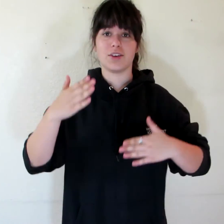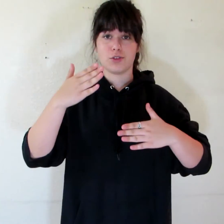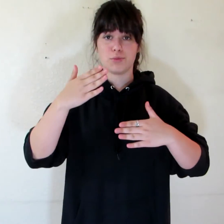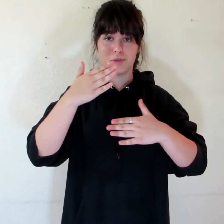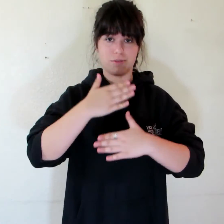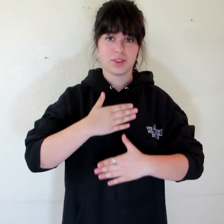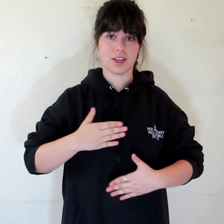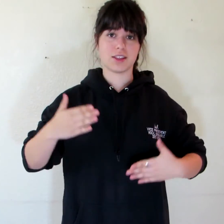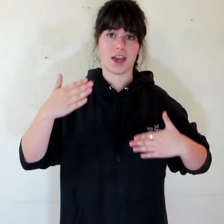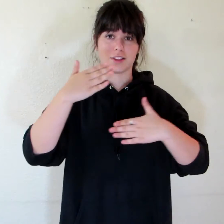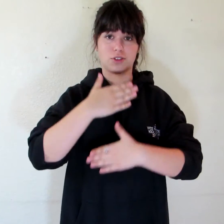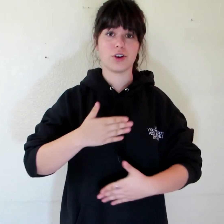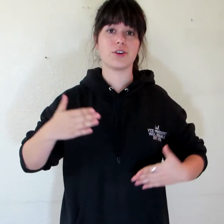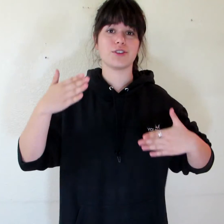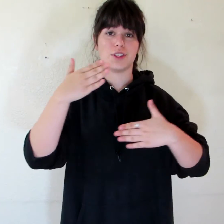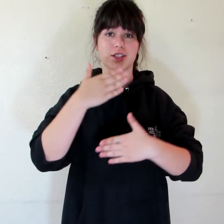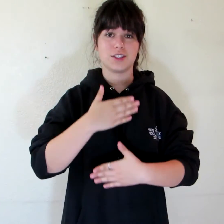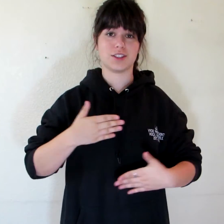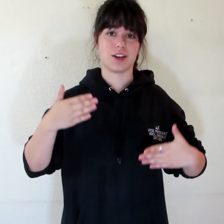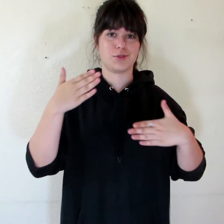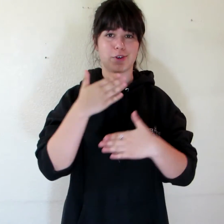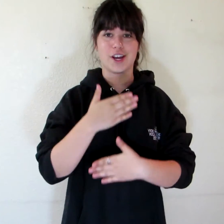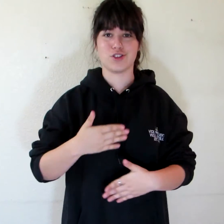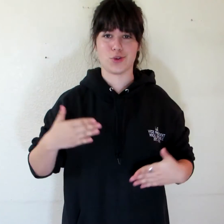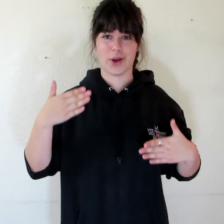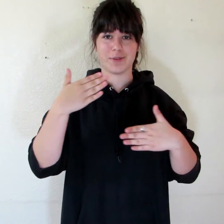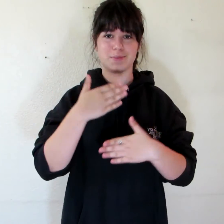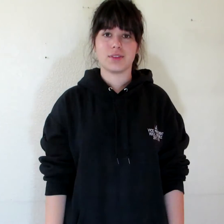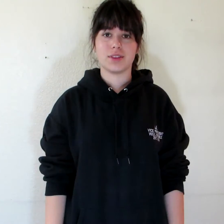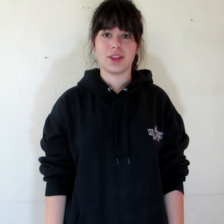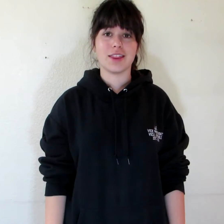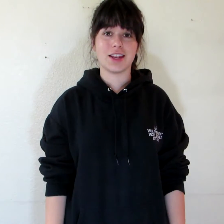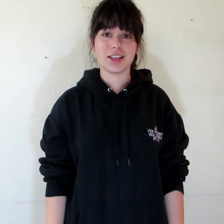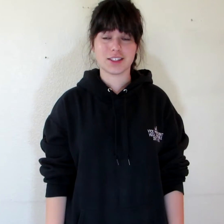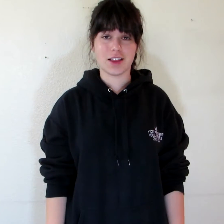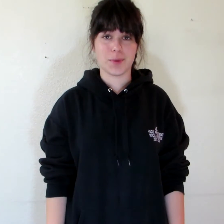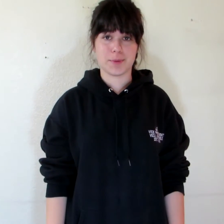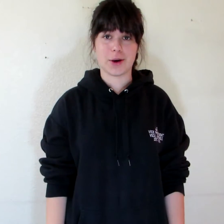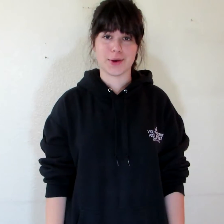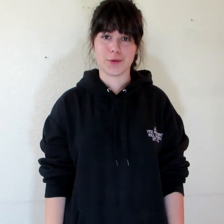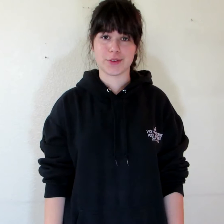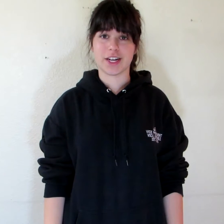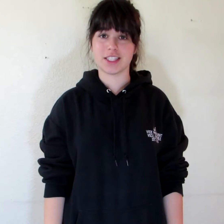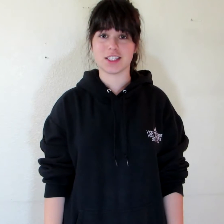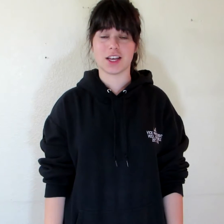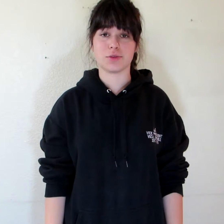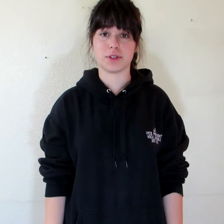you move these hands in circles, this is a sign for enjoy. The next sign that we'll be going over is the sign for